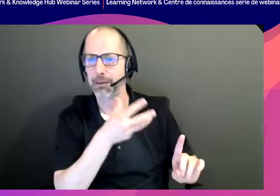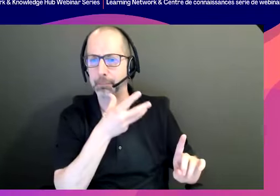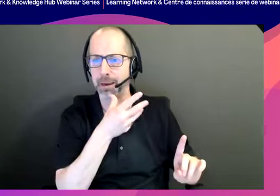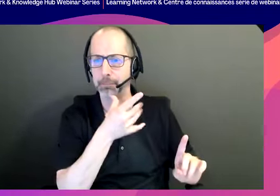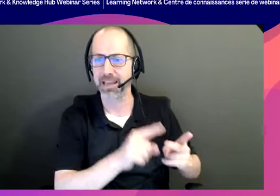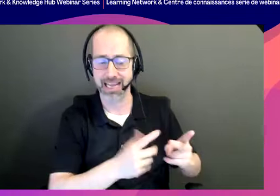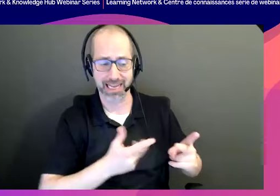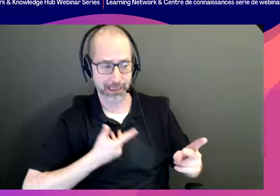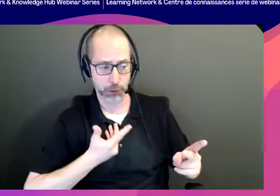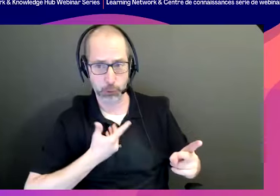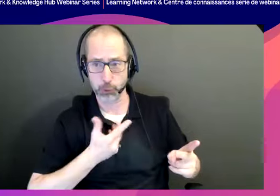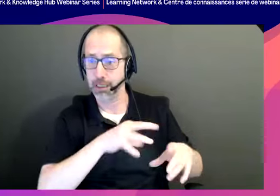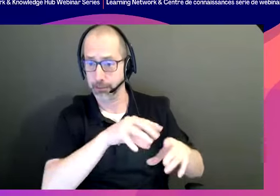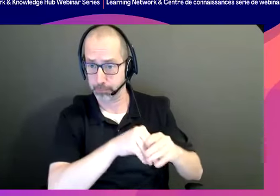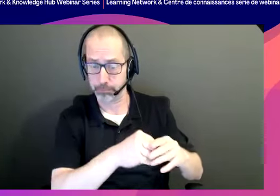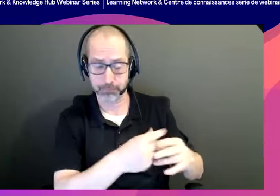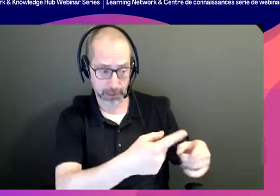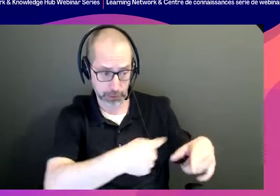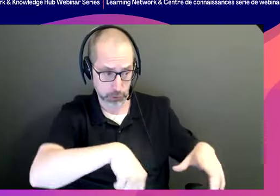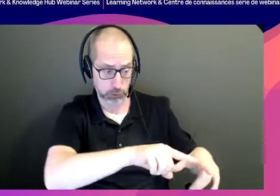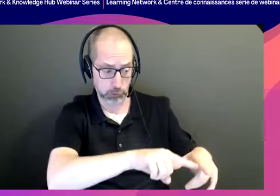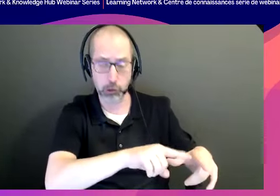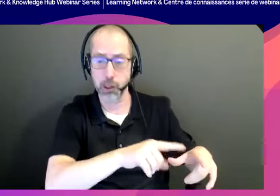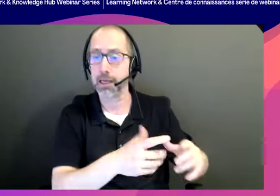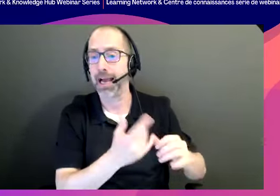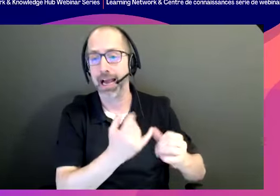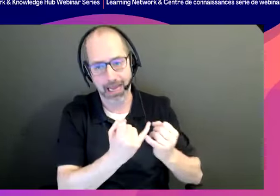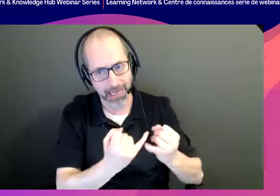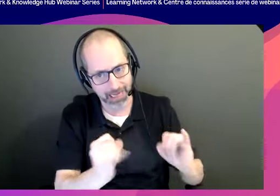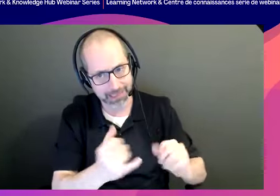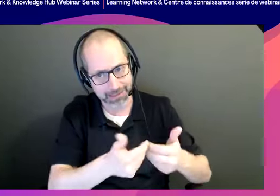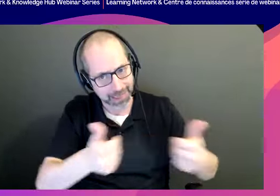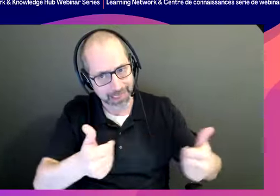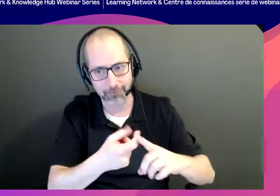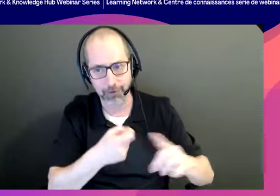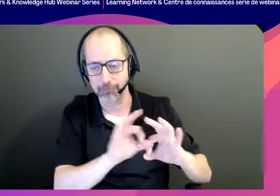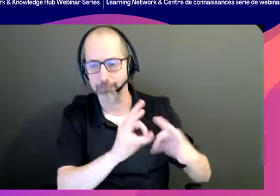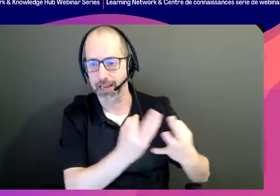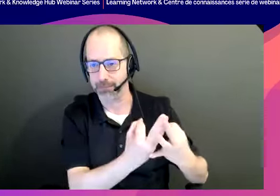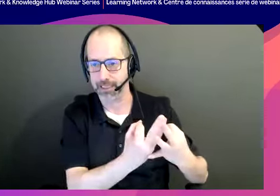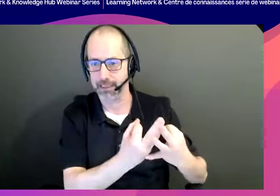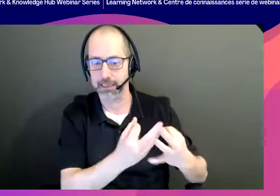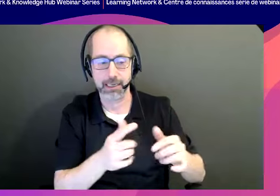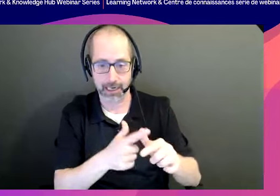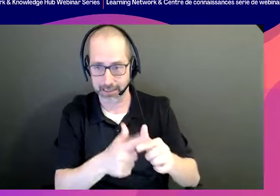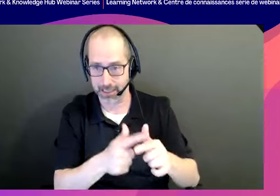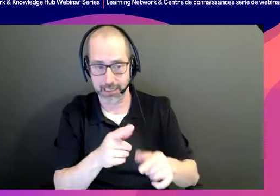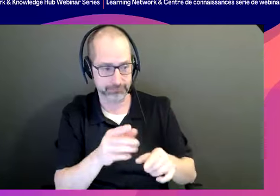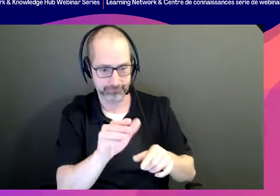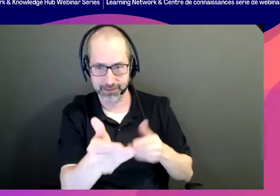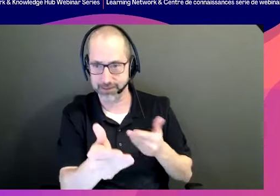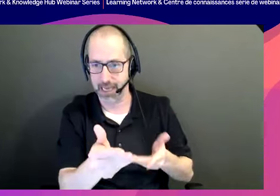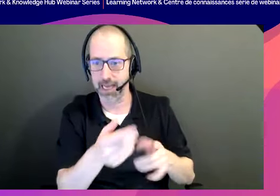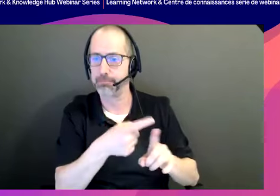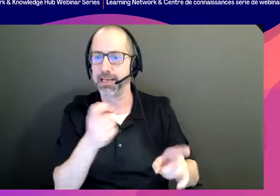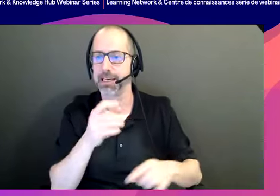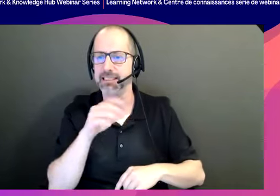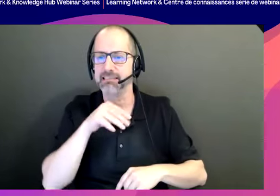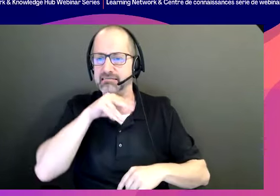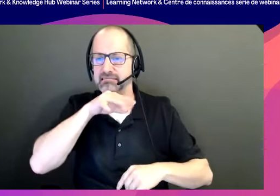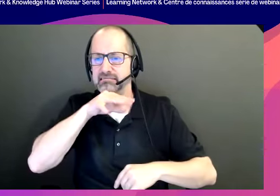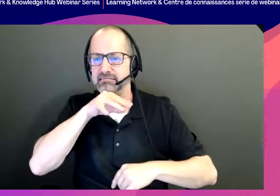in our circle, both of which were isolated from their families due to and they died due to the contaminated supply. So